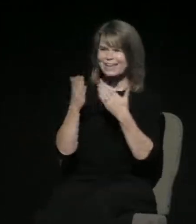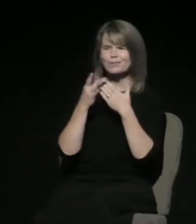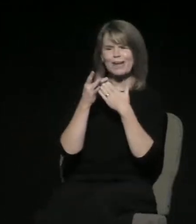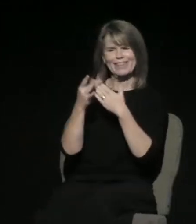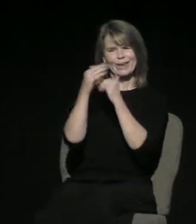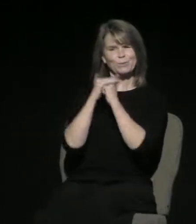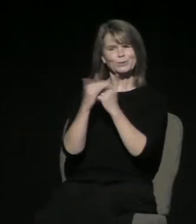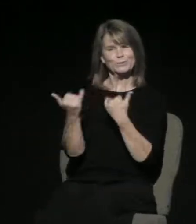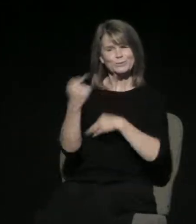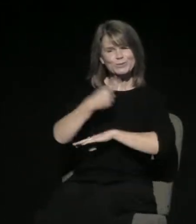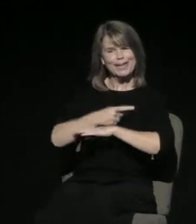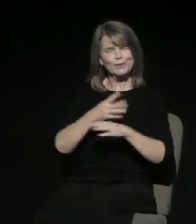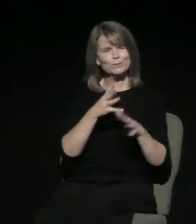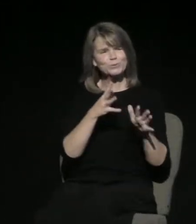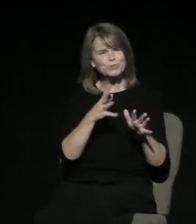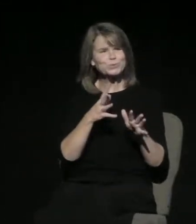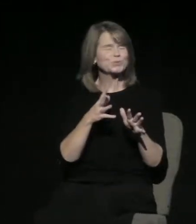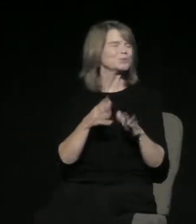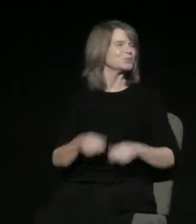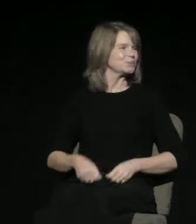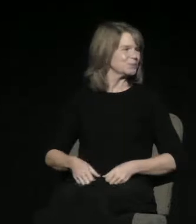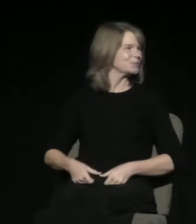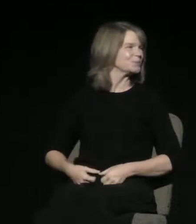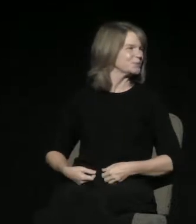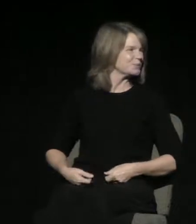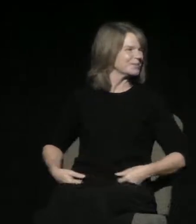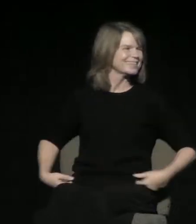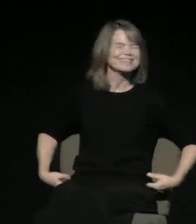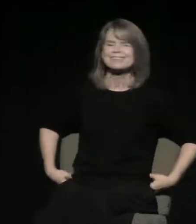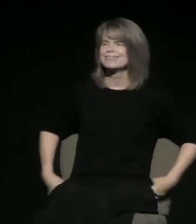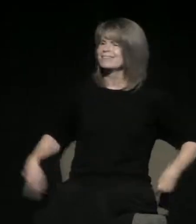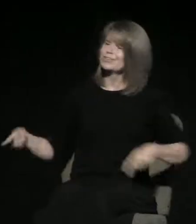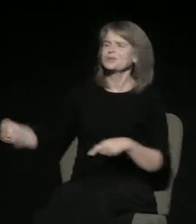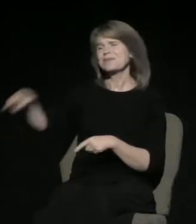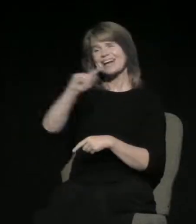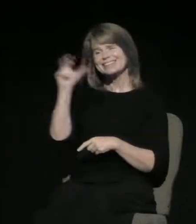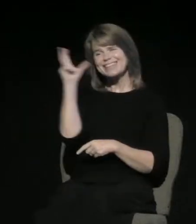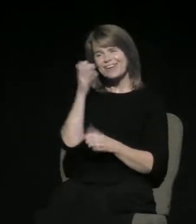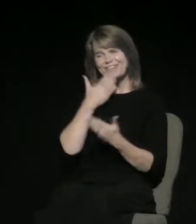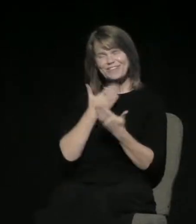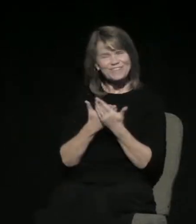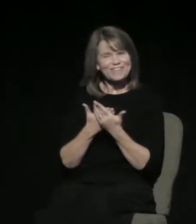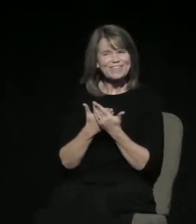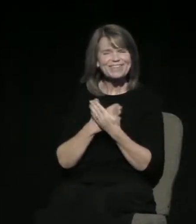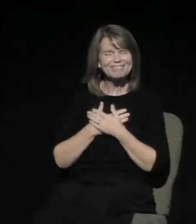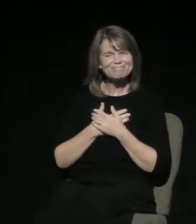I wonder if you're just gonna leave all that out here Y'all sound great too By the way